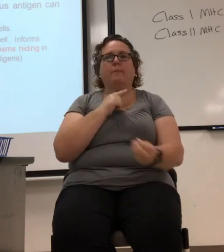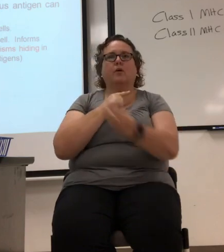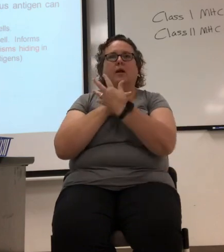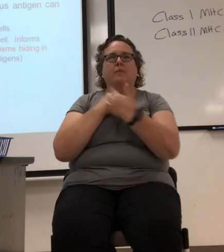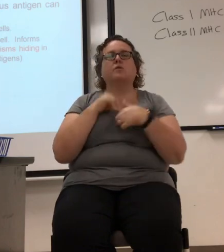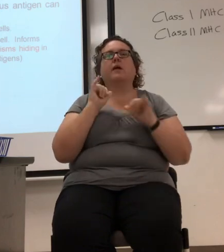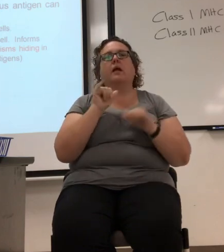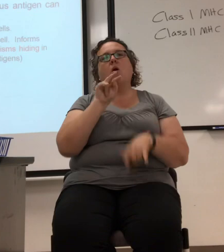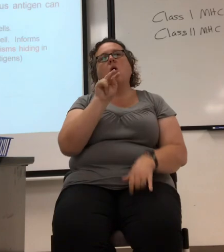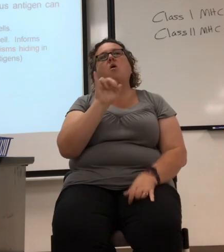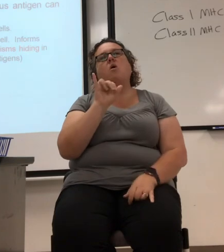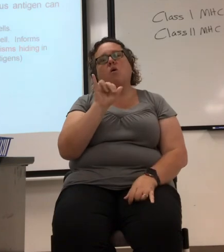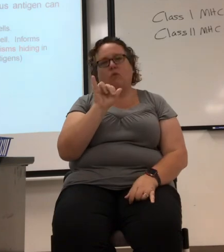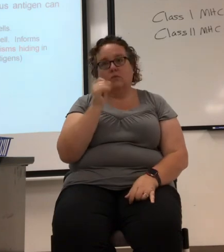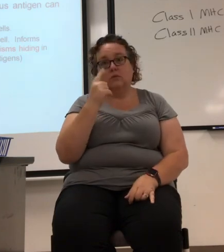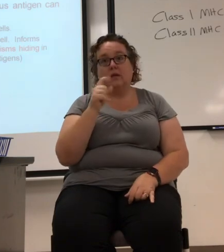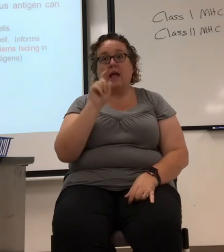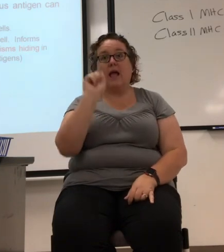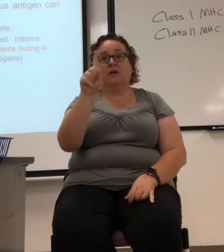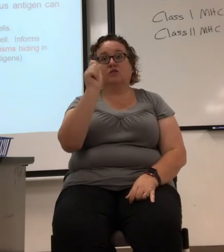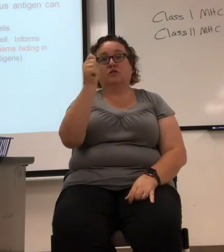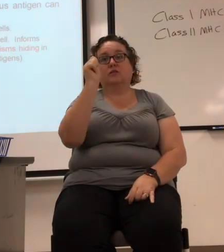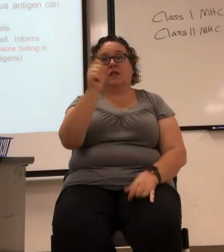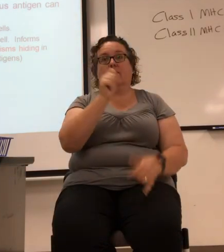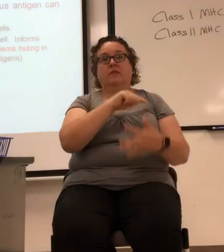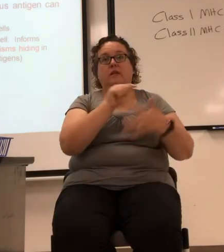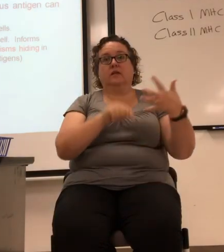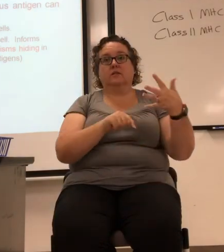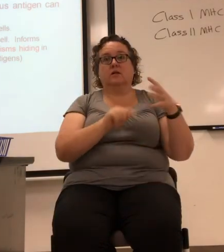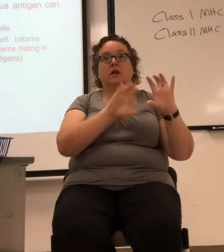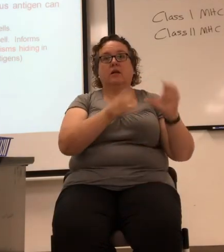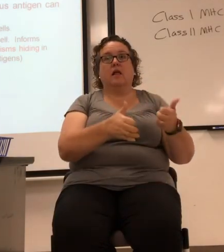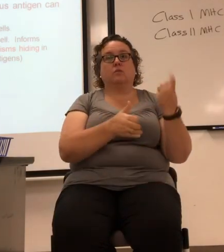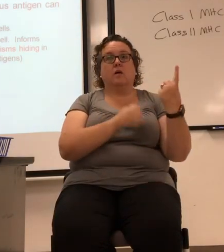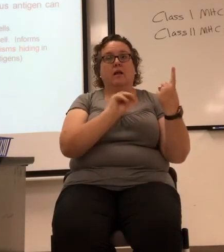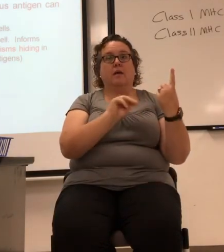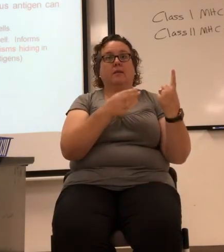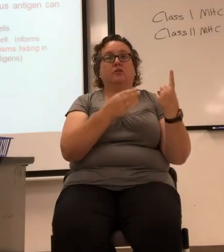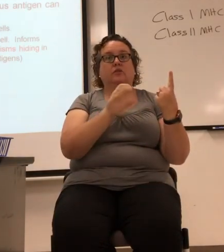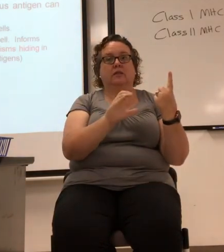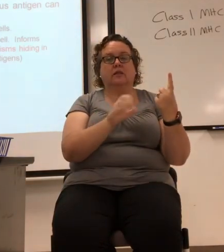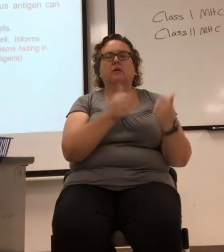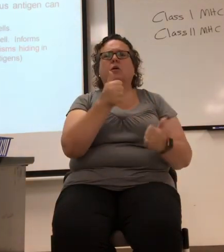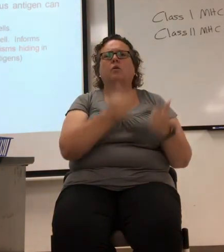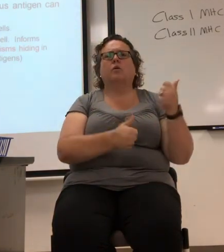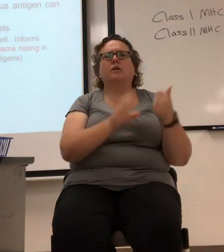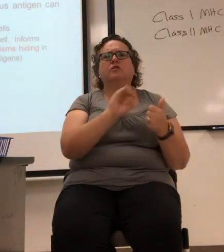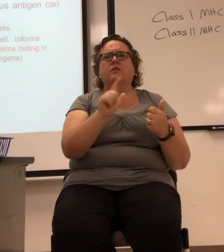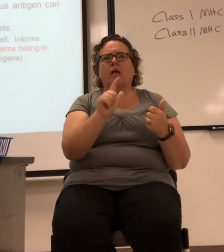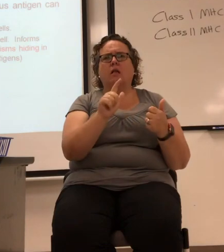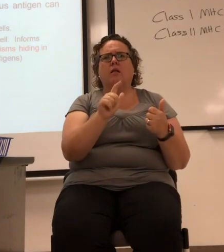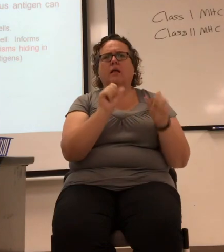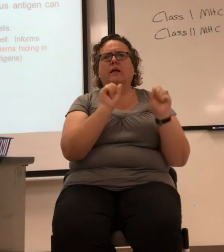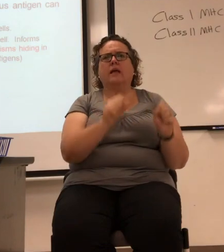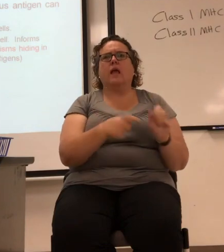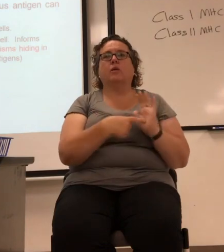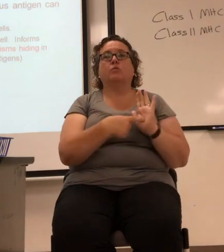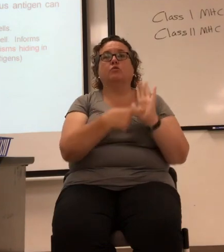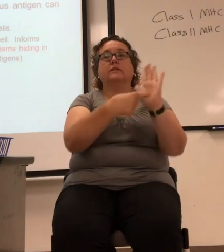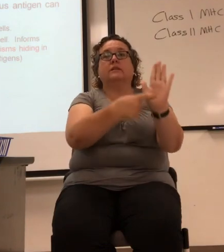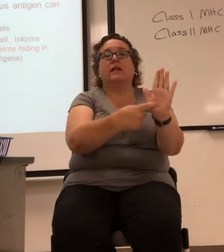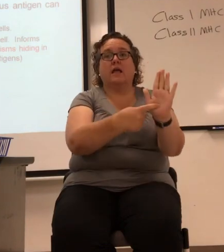it. You should ask yourself these questions. Class 1 MHC. Which cells can